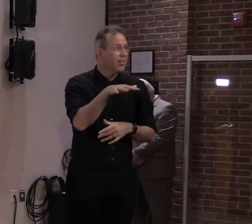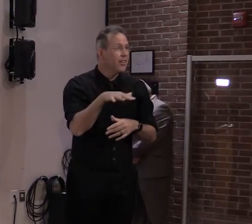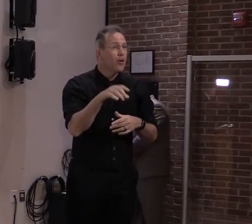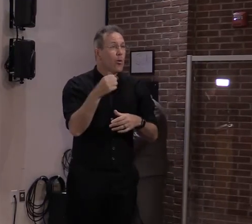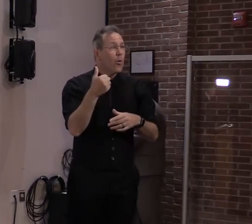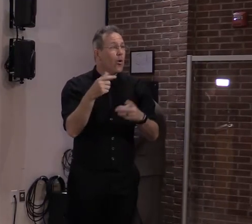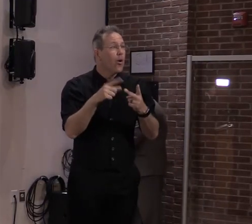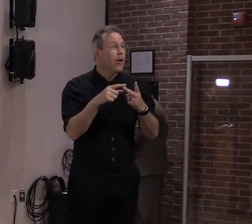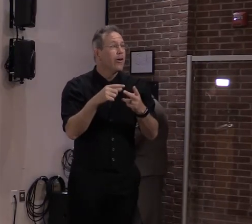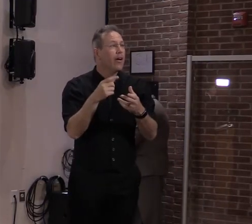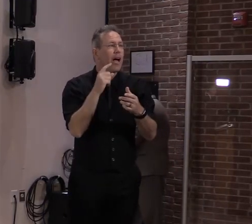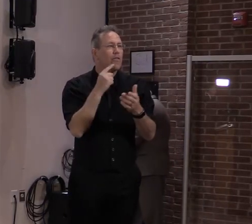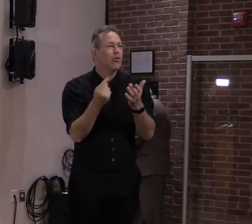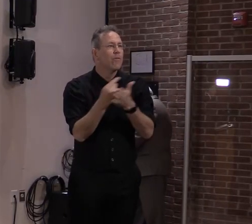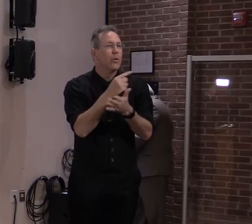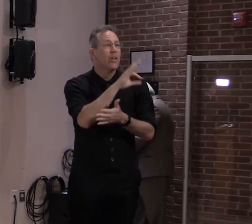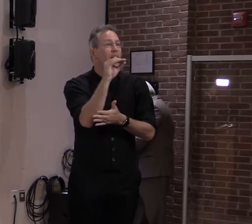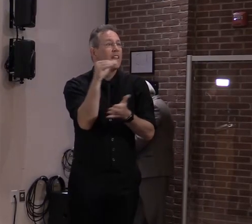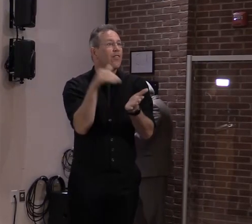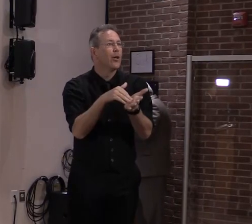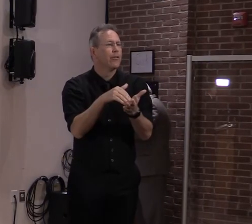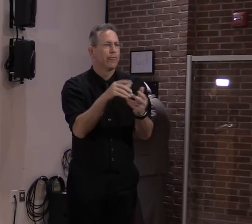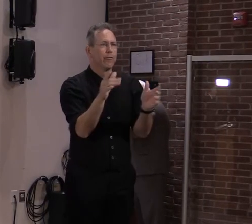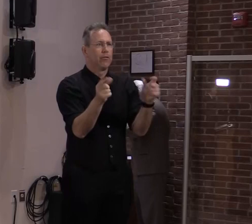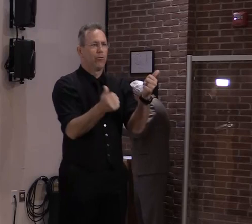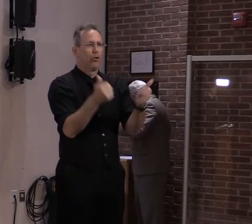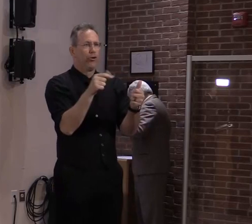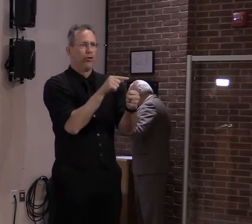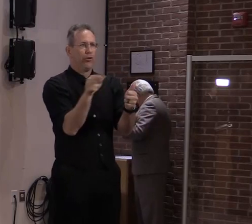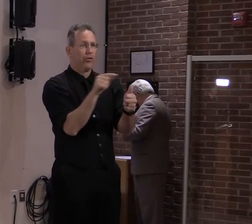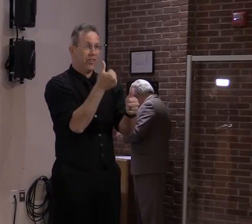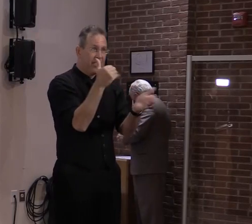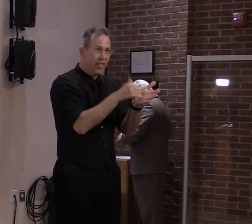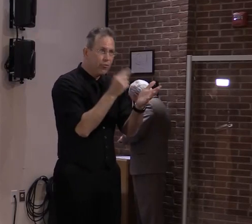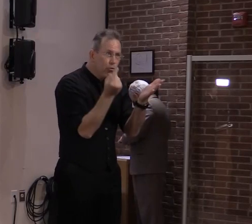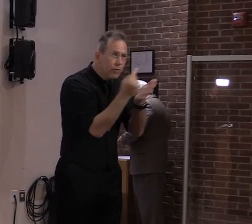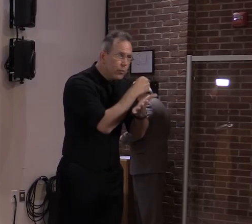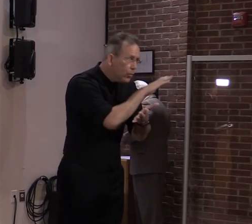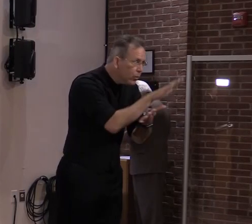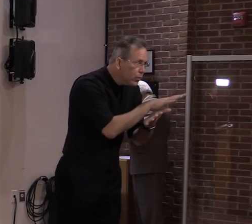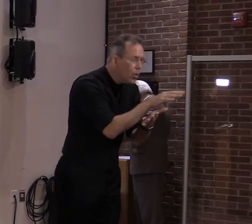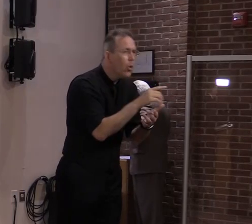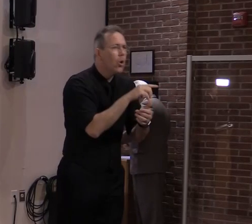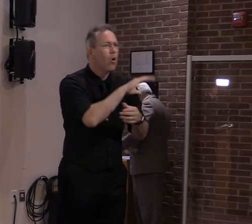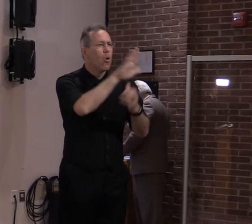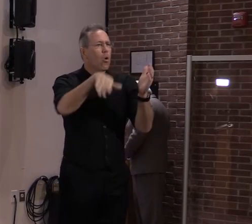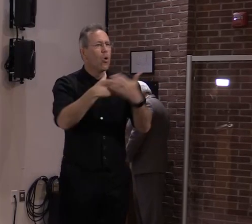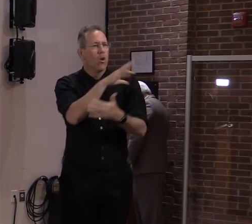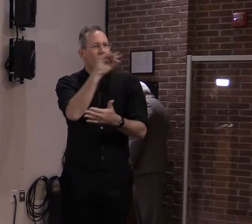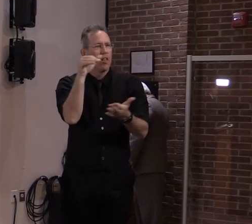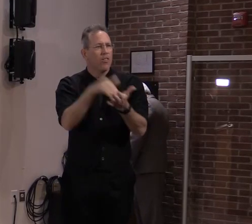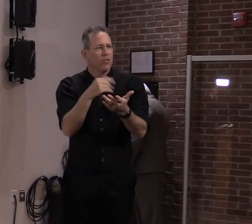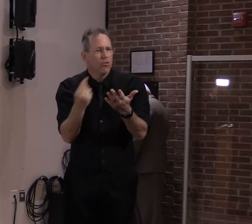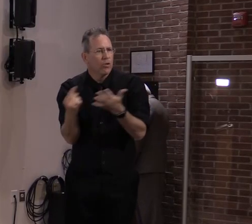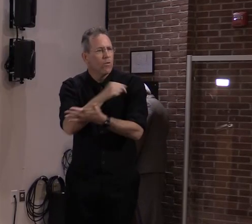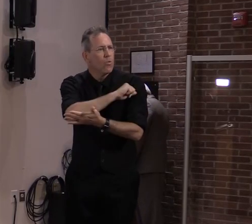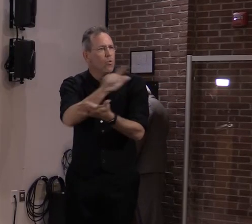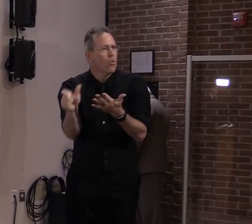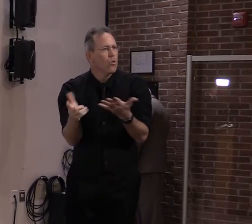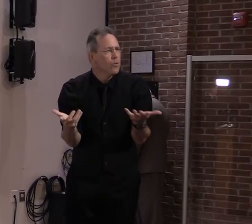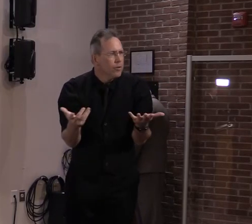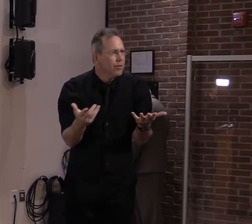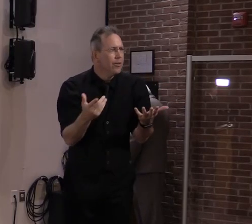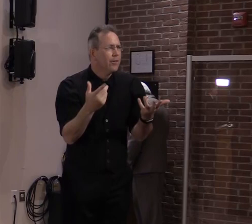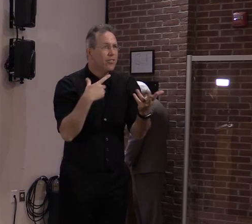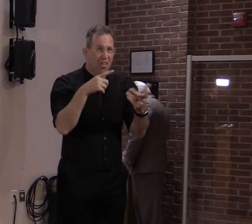of, 90,000 people or 1.25 million weekly claims that we would have to review. Again,